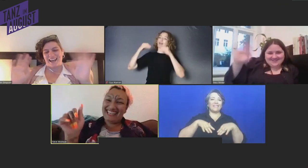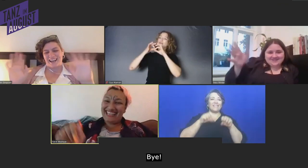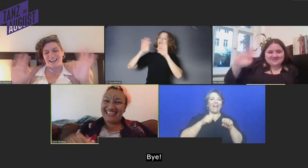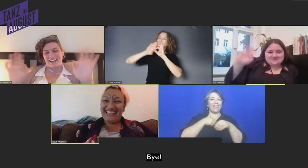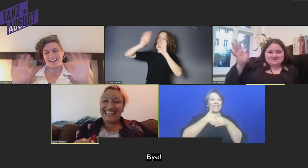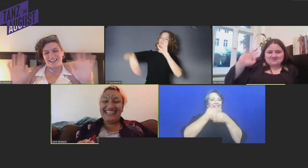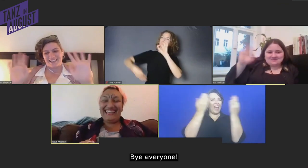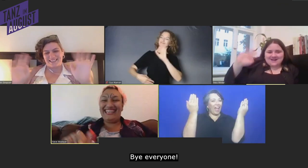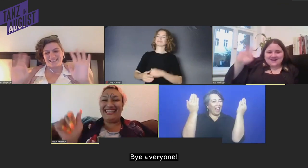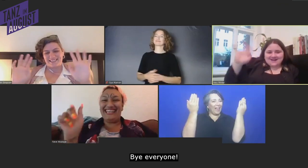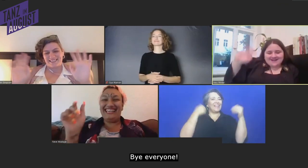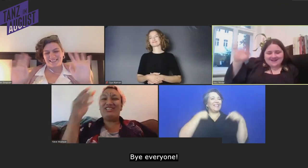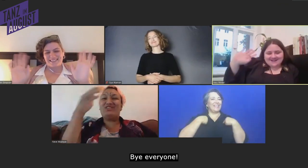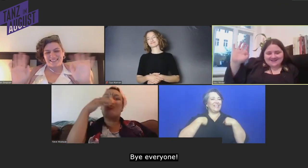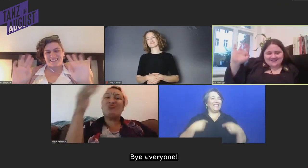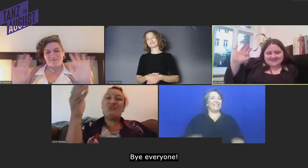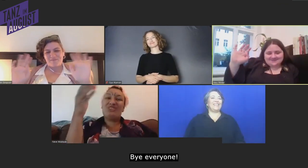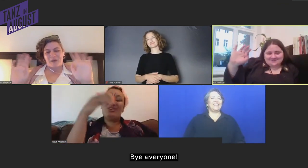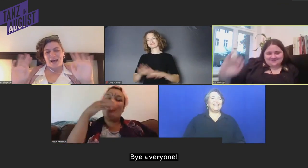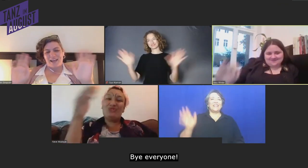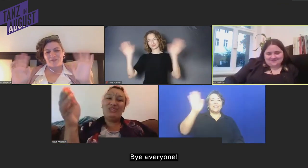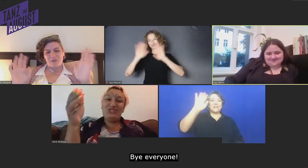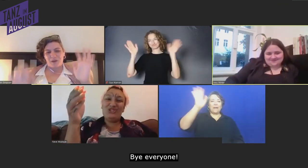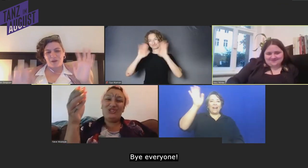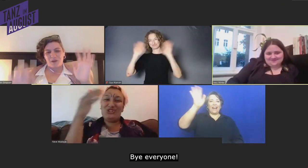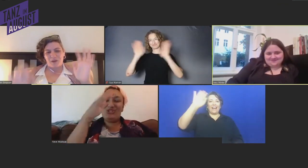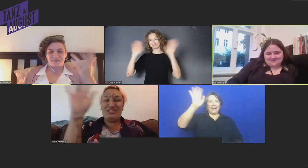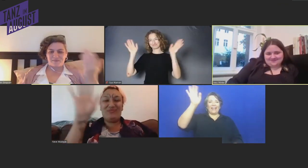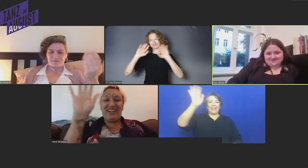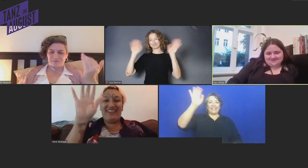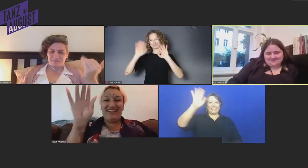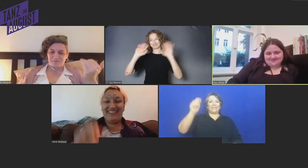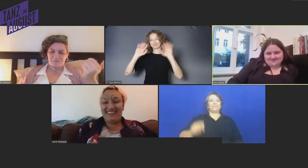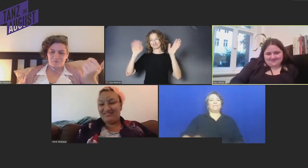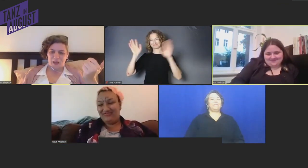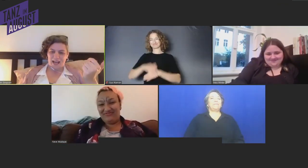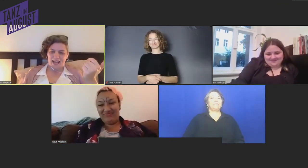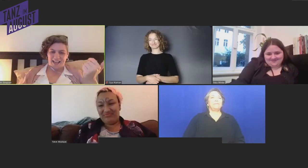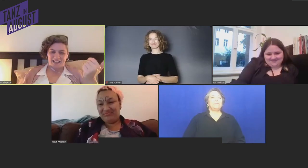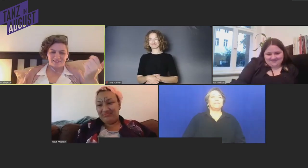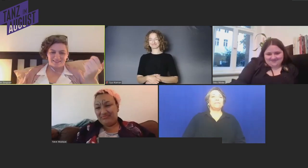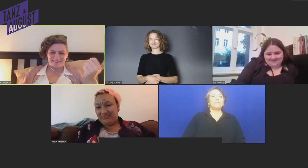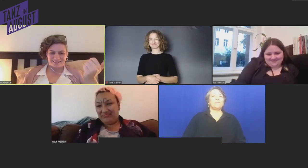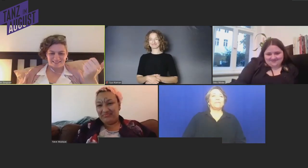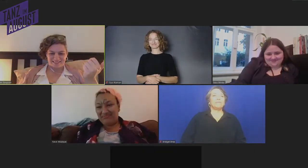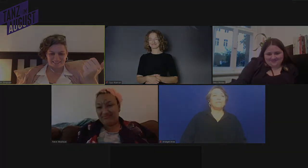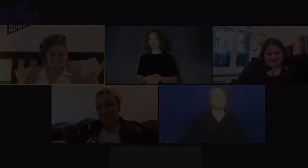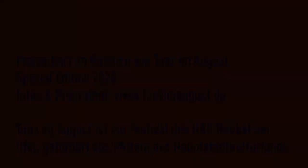Bye. Bye, everyone. Bye.